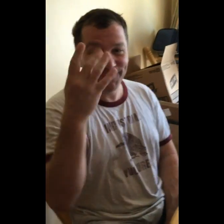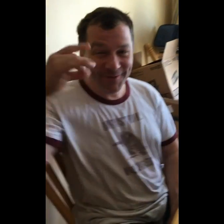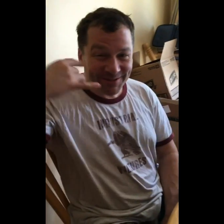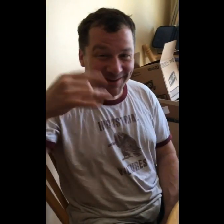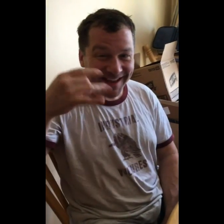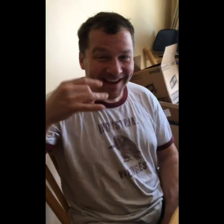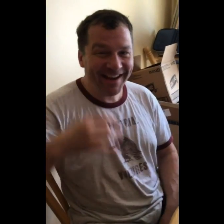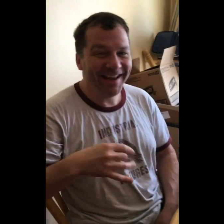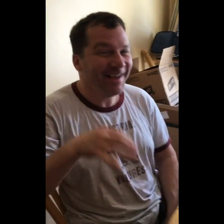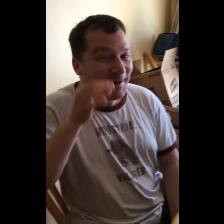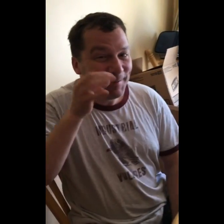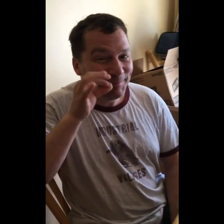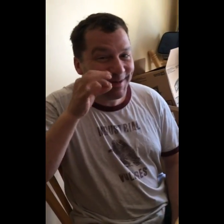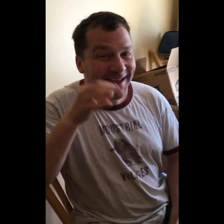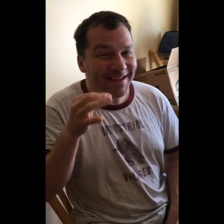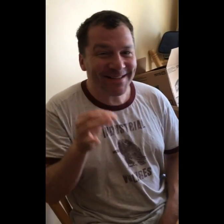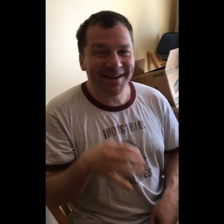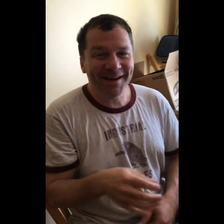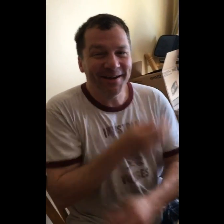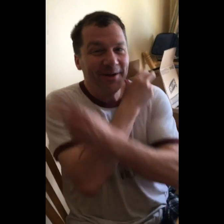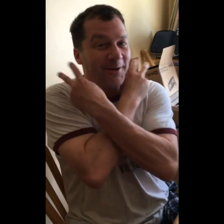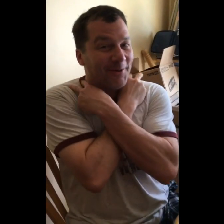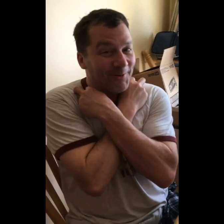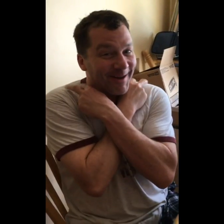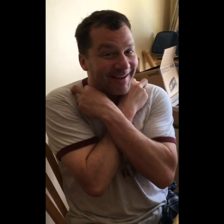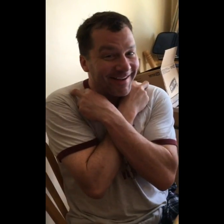420 blazon koala